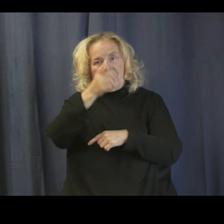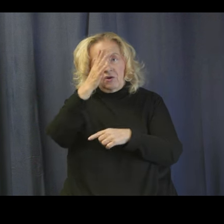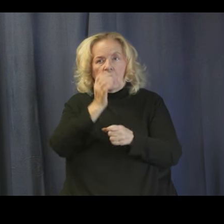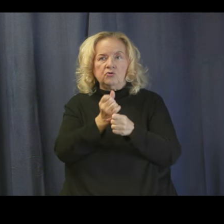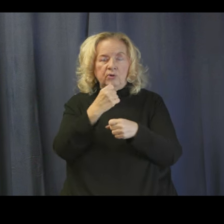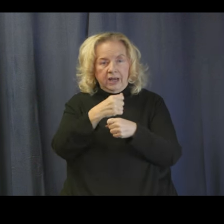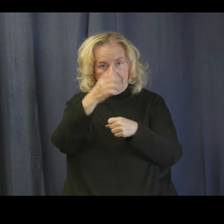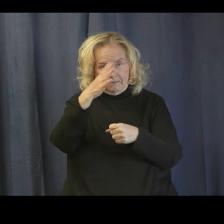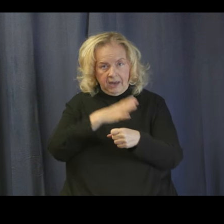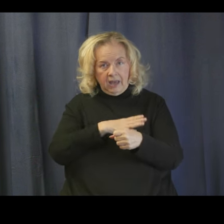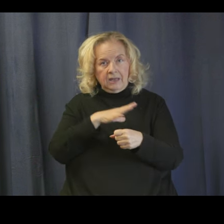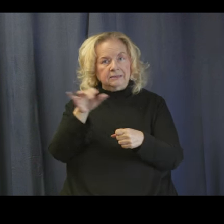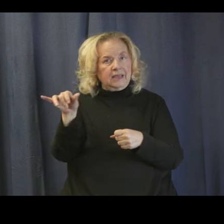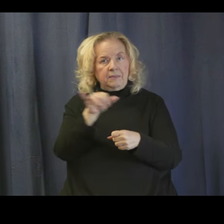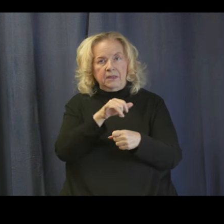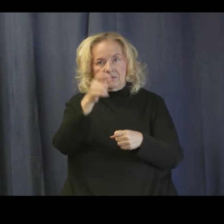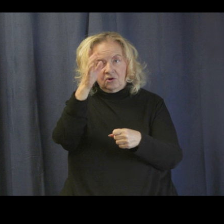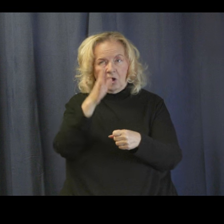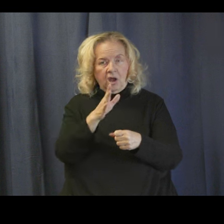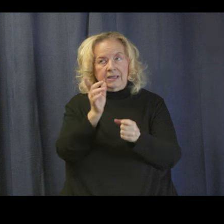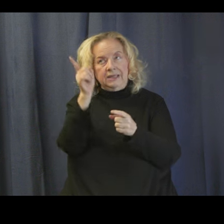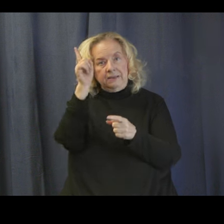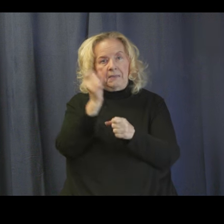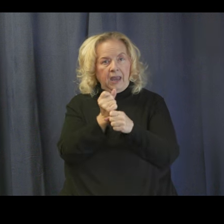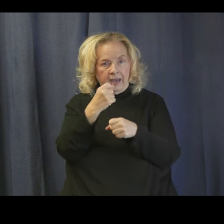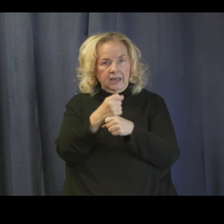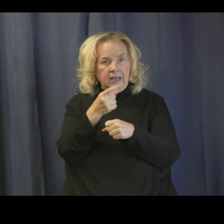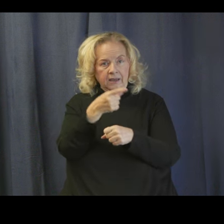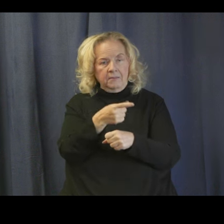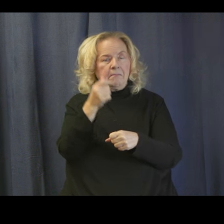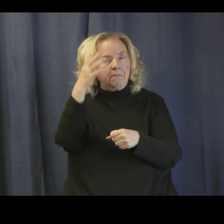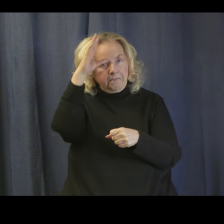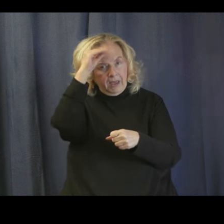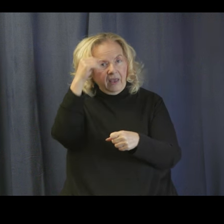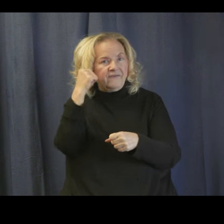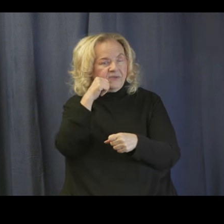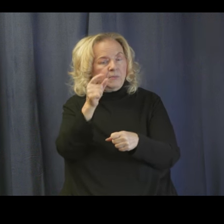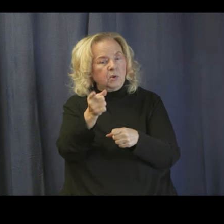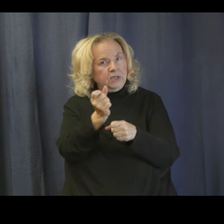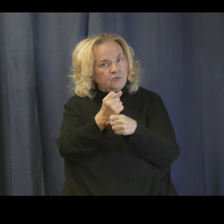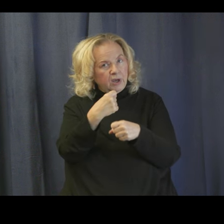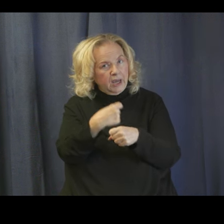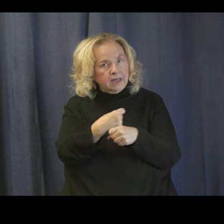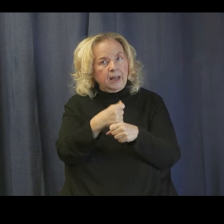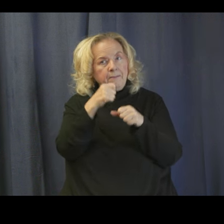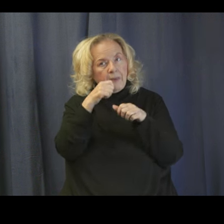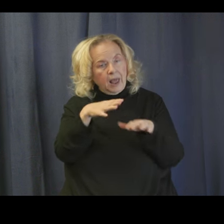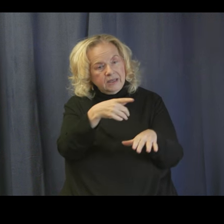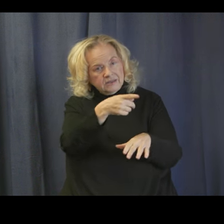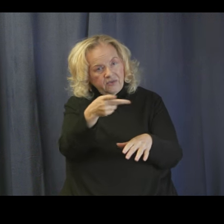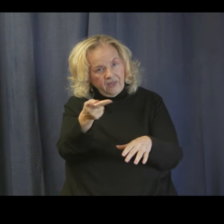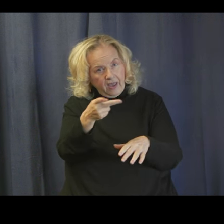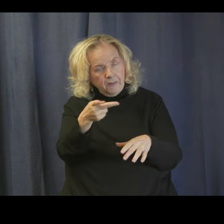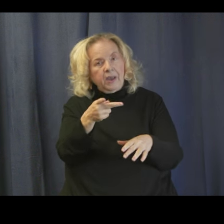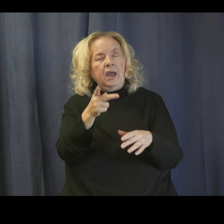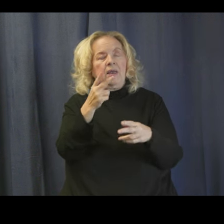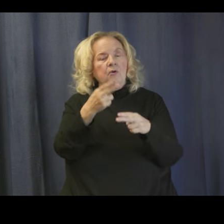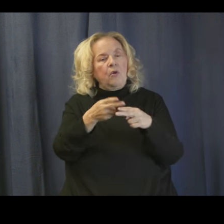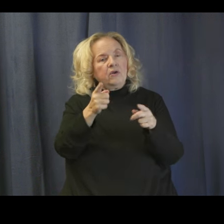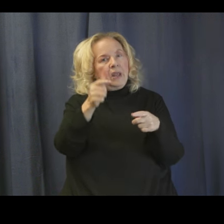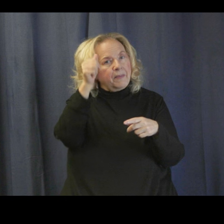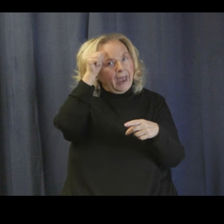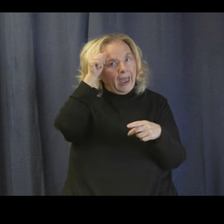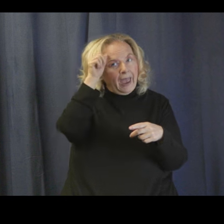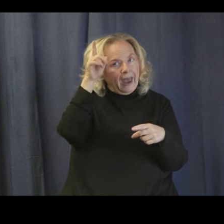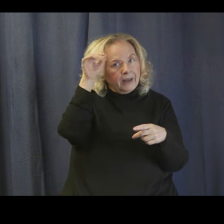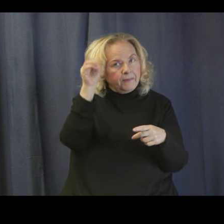the day that God created man, in the likeness of God made he him. Male and female created he them, and blessed them, and called